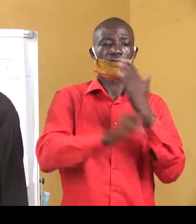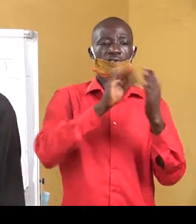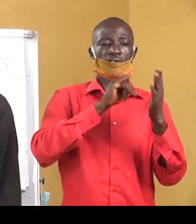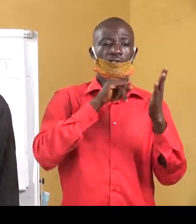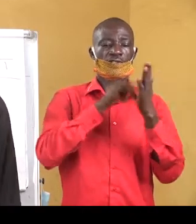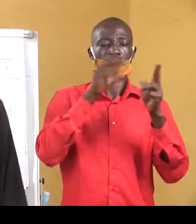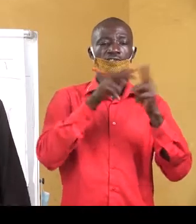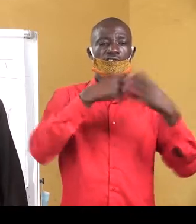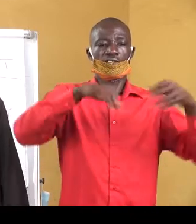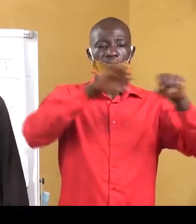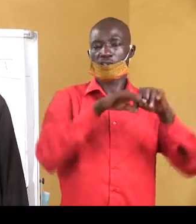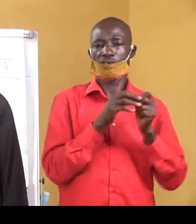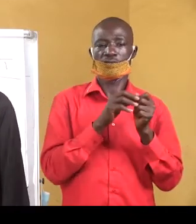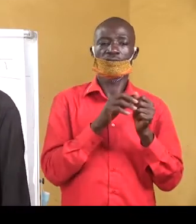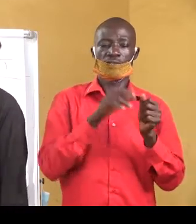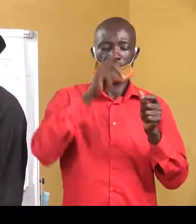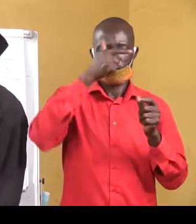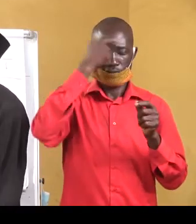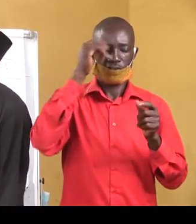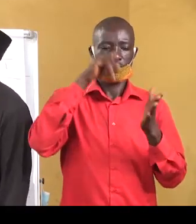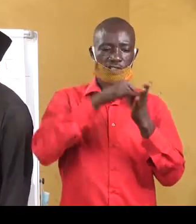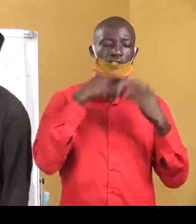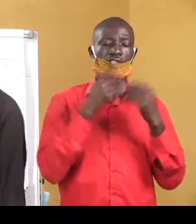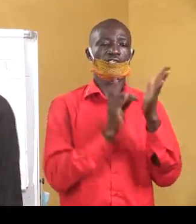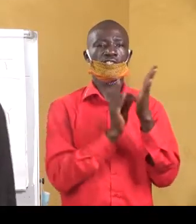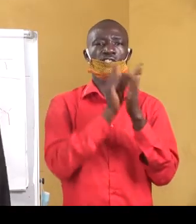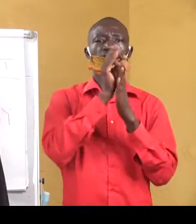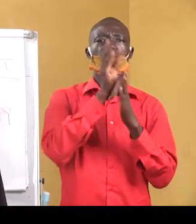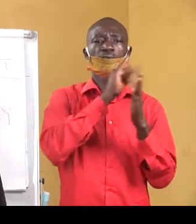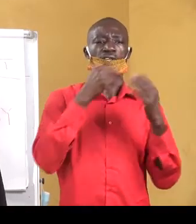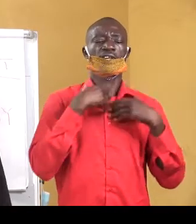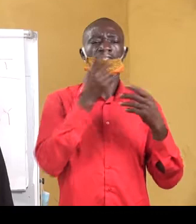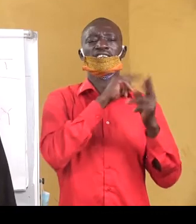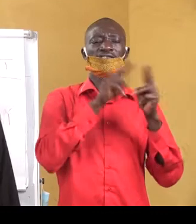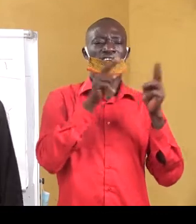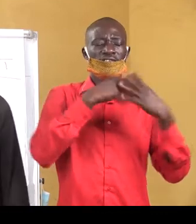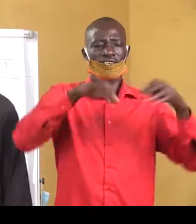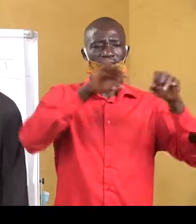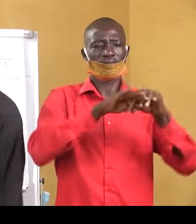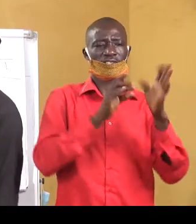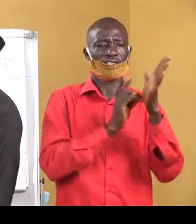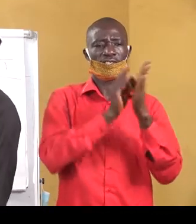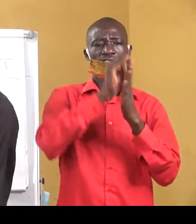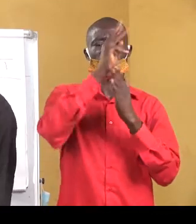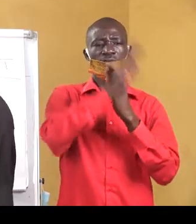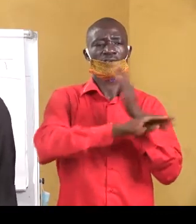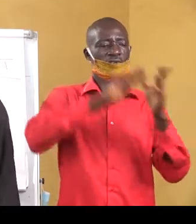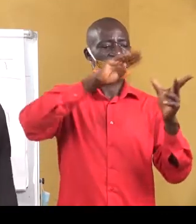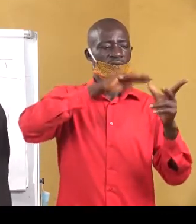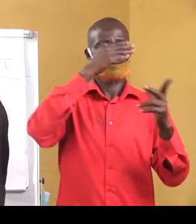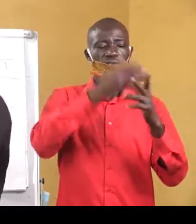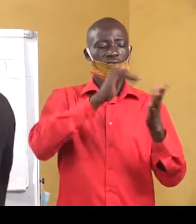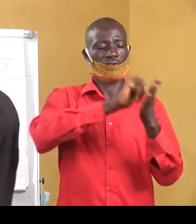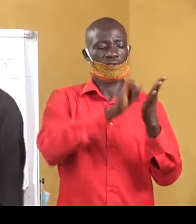very, very important because it has a very, very important development between these